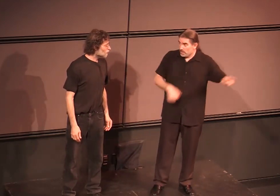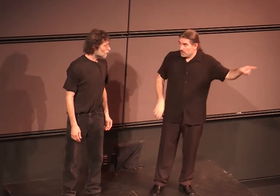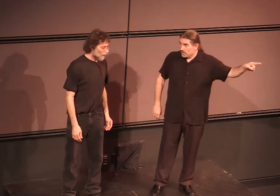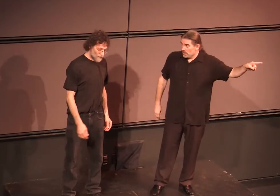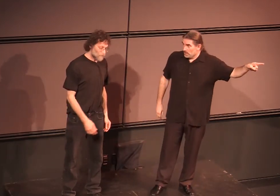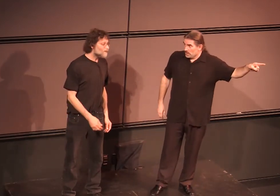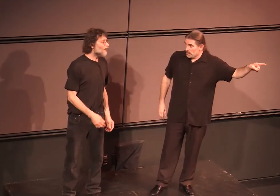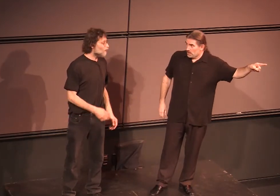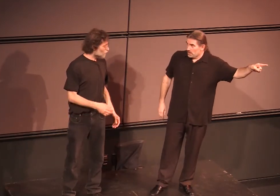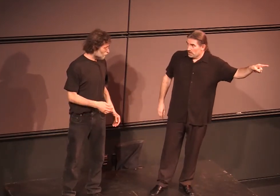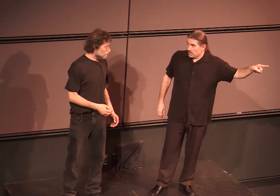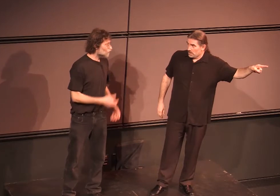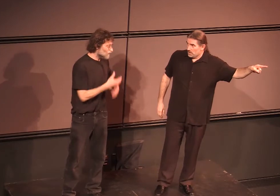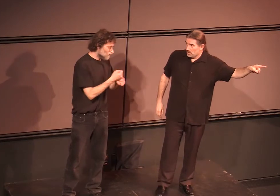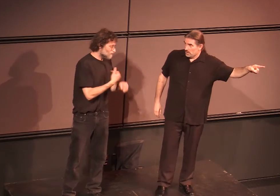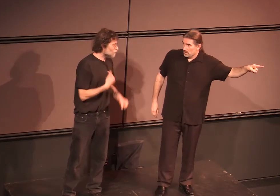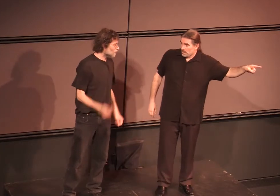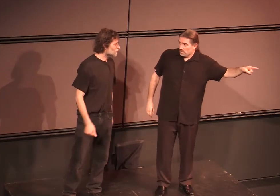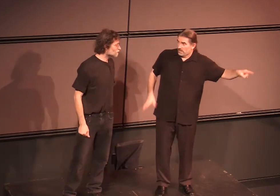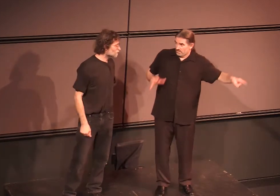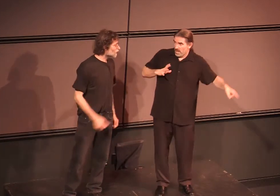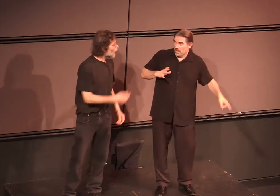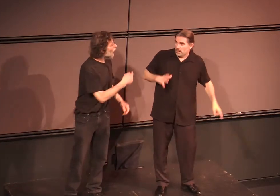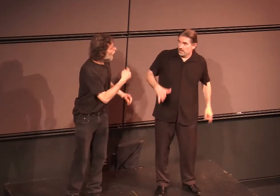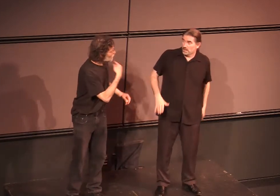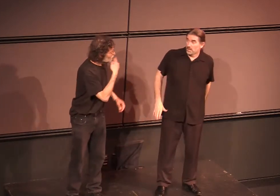Okay. It was a loud burp. You can trust me. Ew. I'm hearing